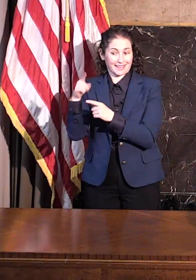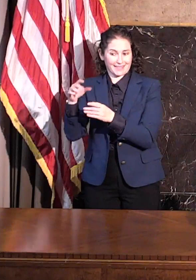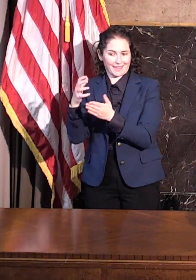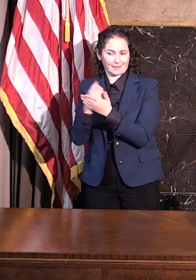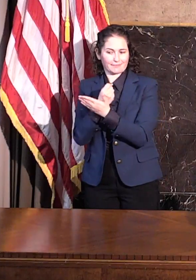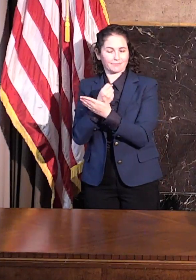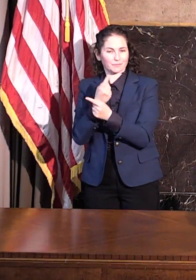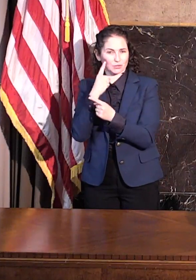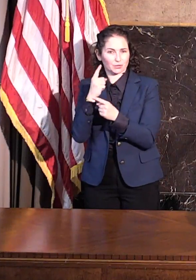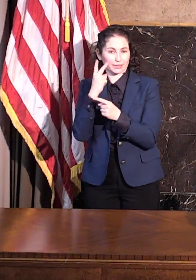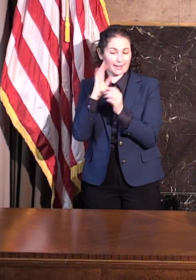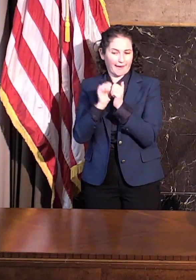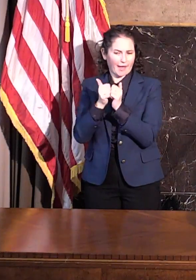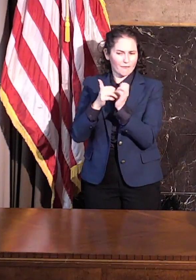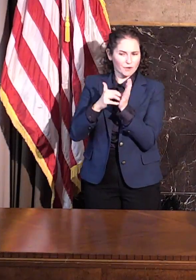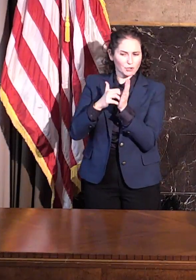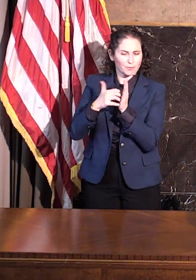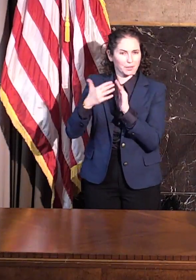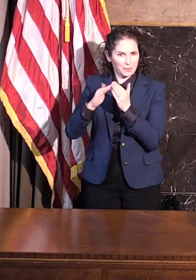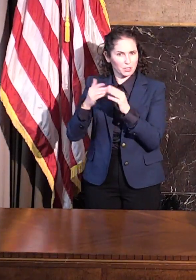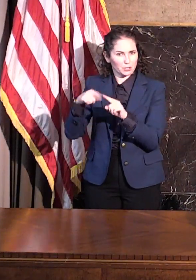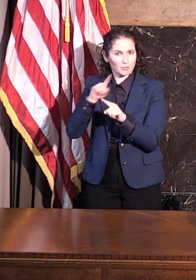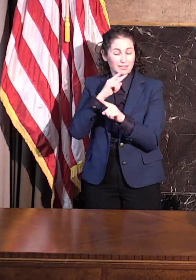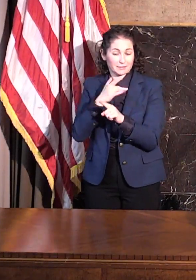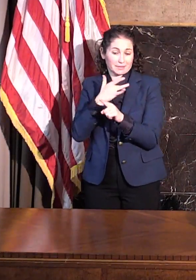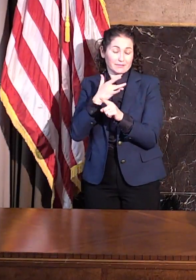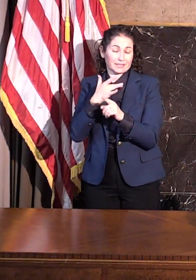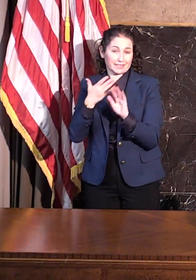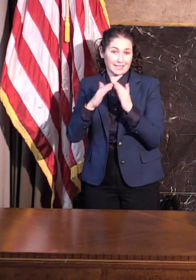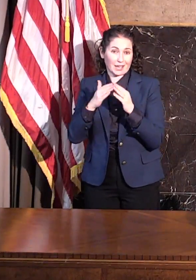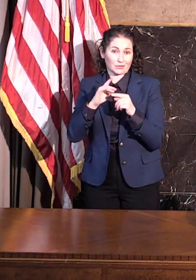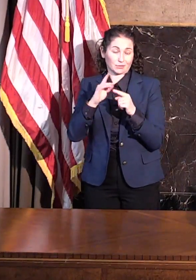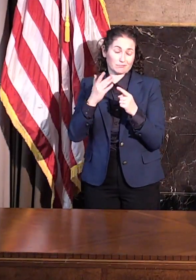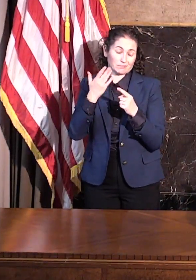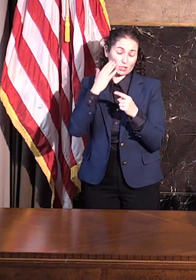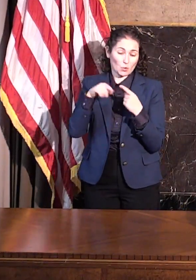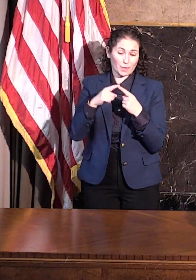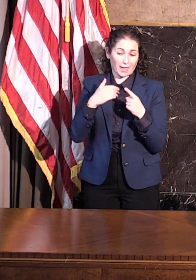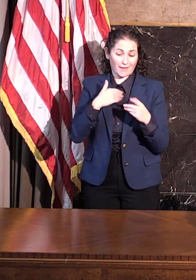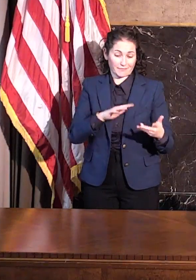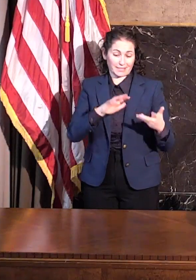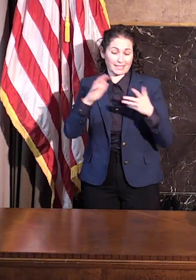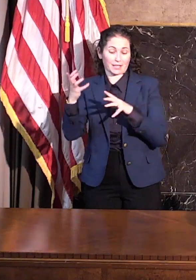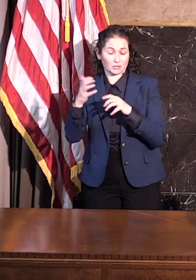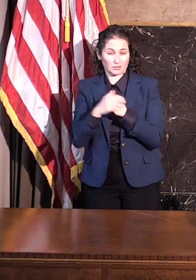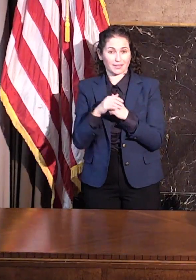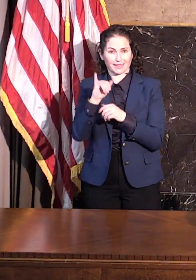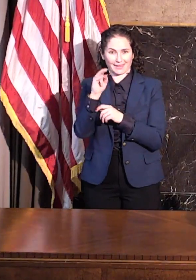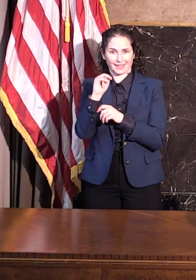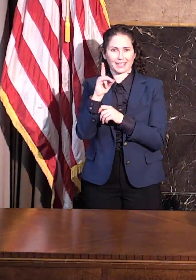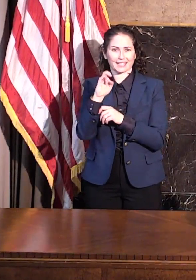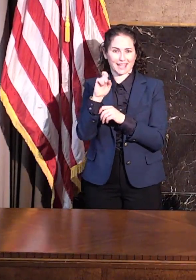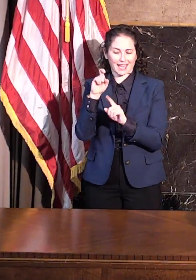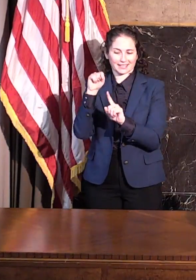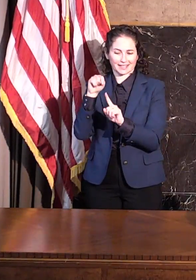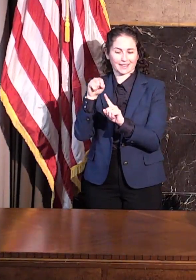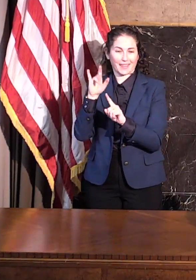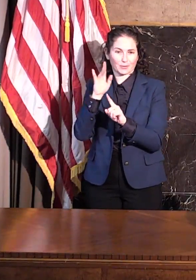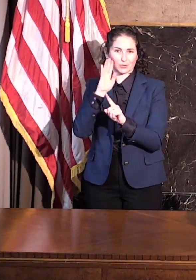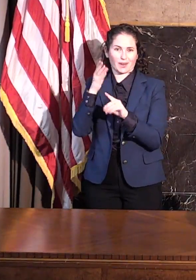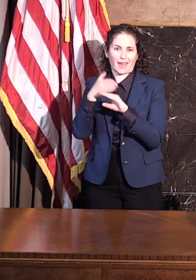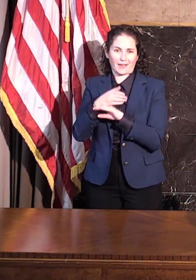you, in some way, this comes a little bit full circle for Louisiana, because the Social Vulnerability Index that we're looking at, and that is the standard right